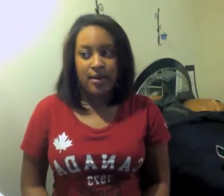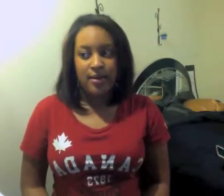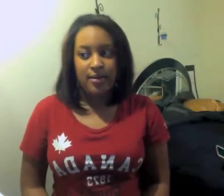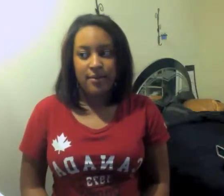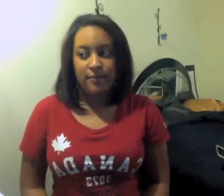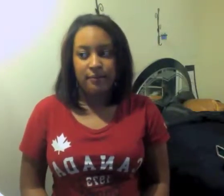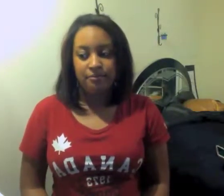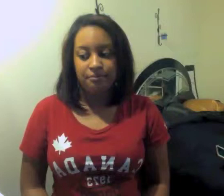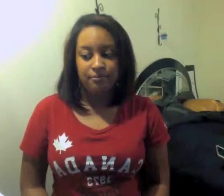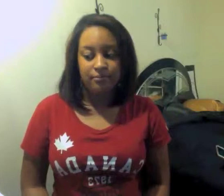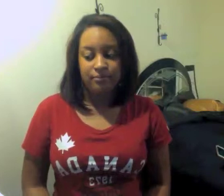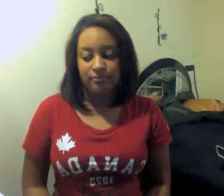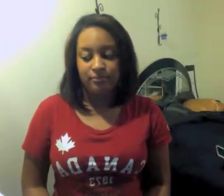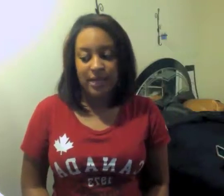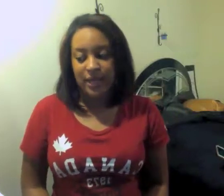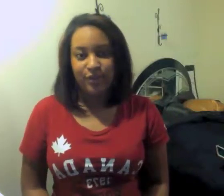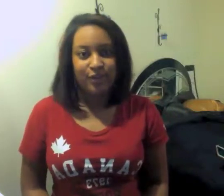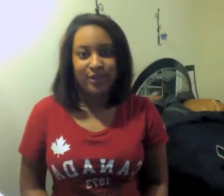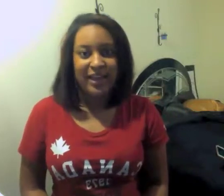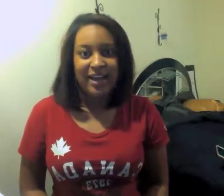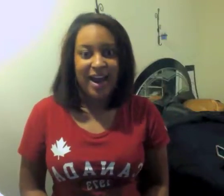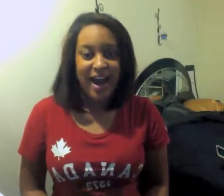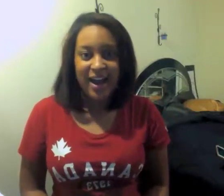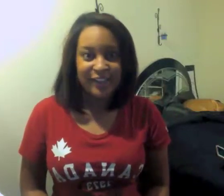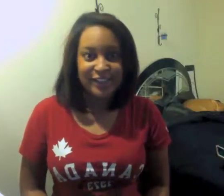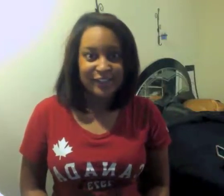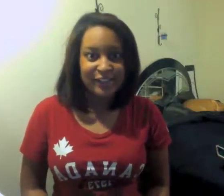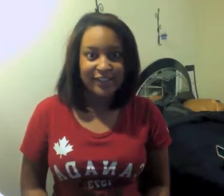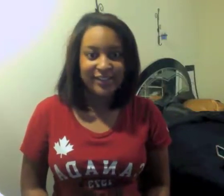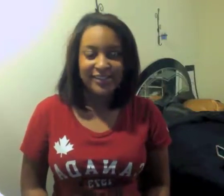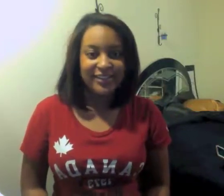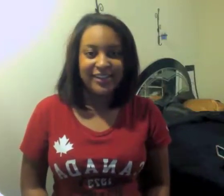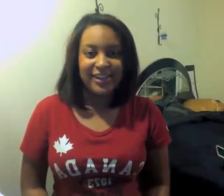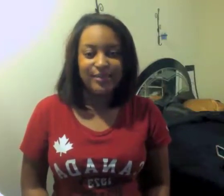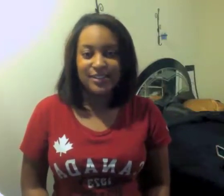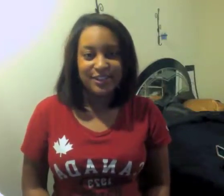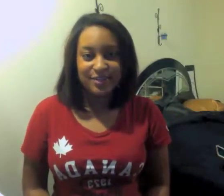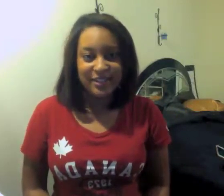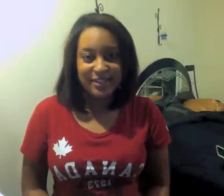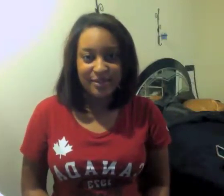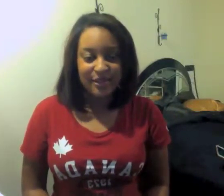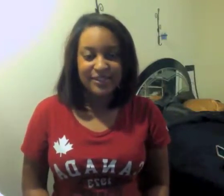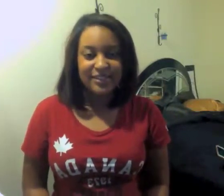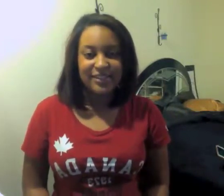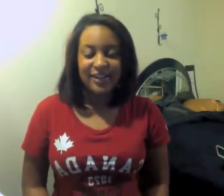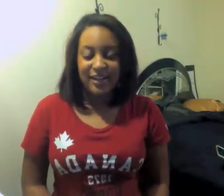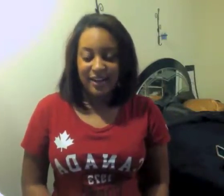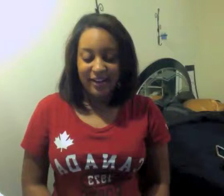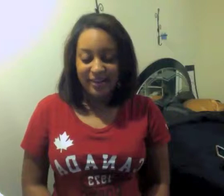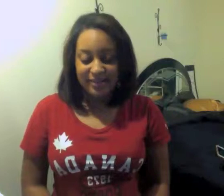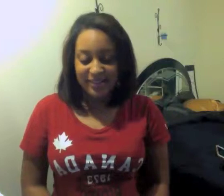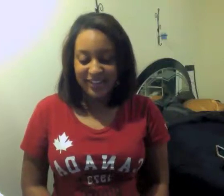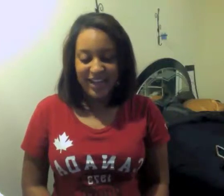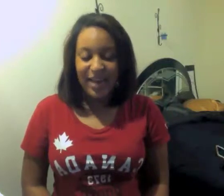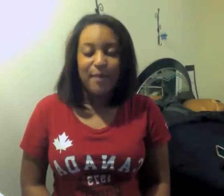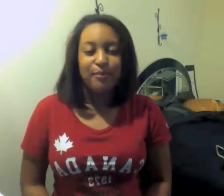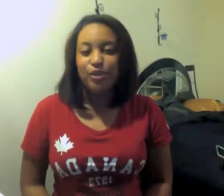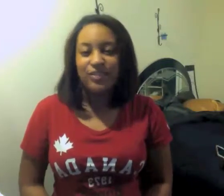I don't know, like Hollister. I'm such a retail person. Movie